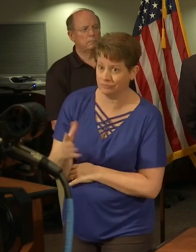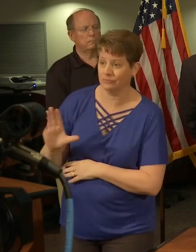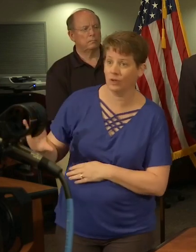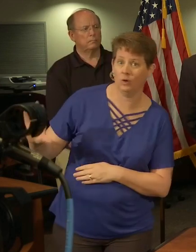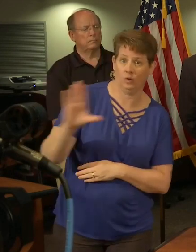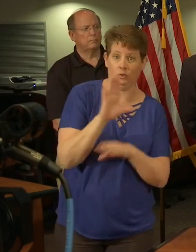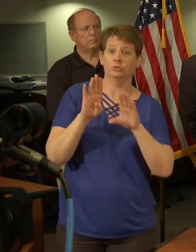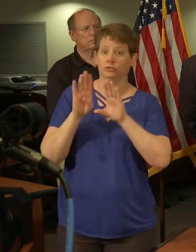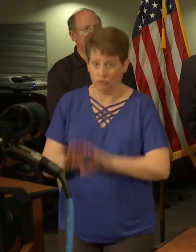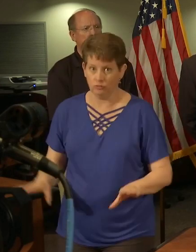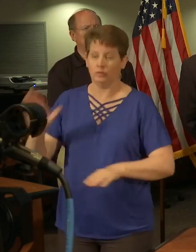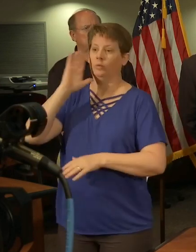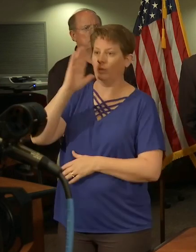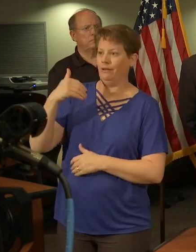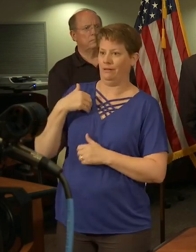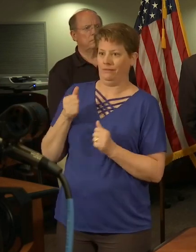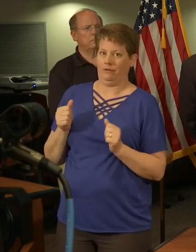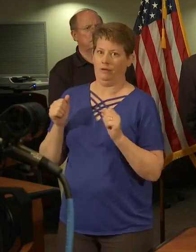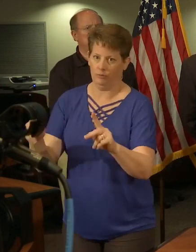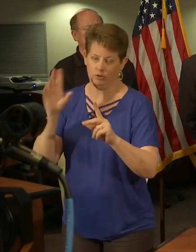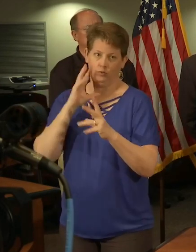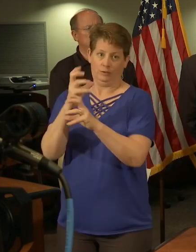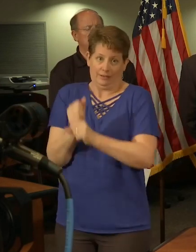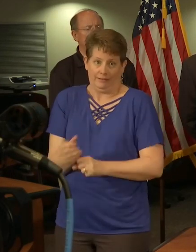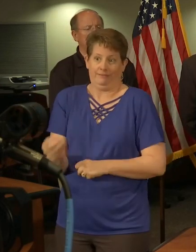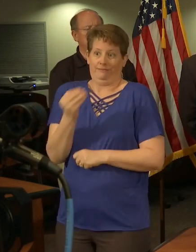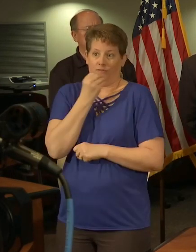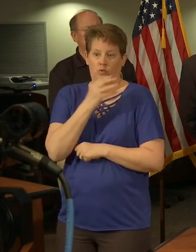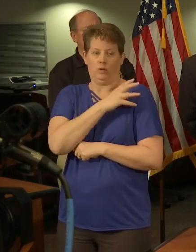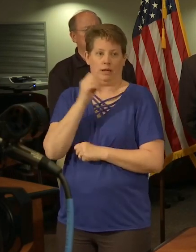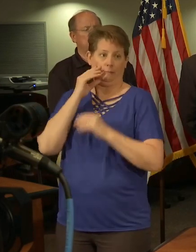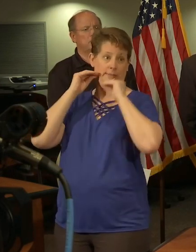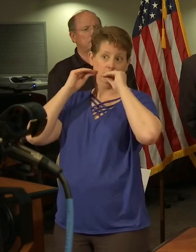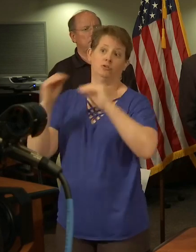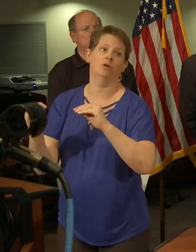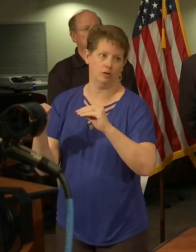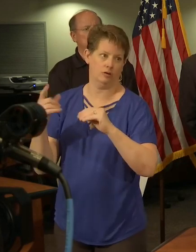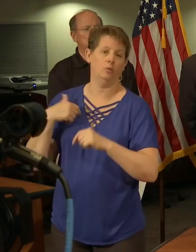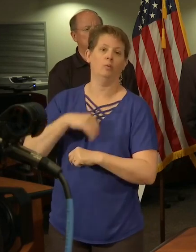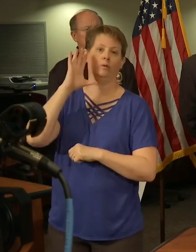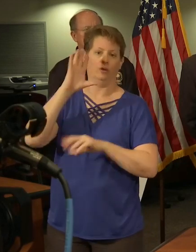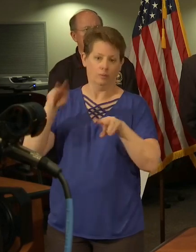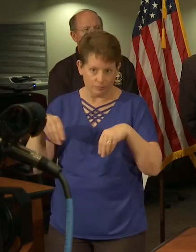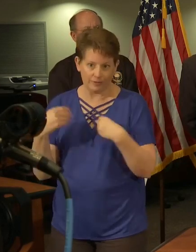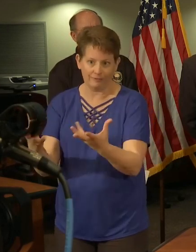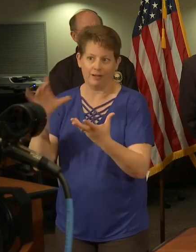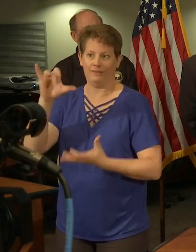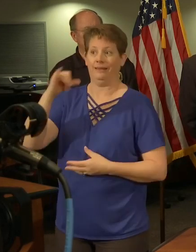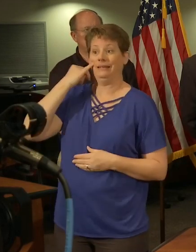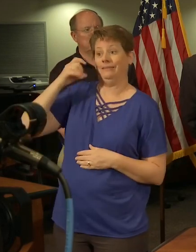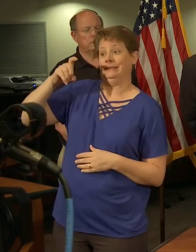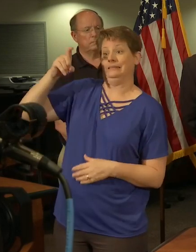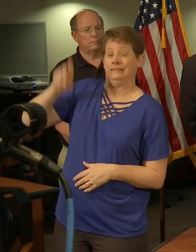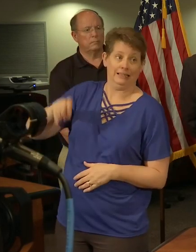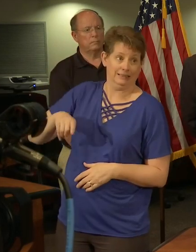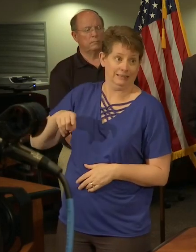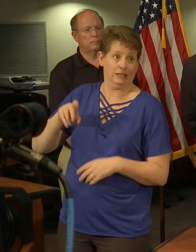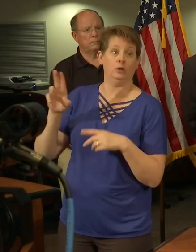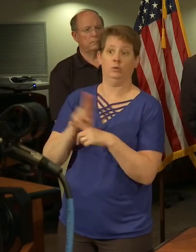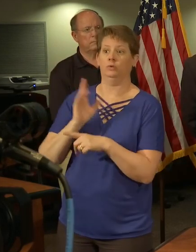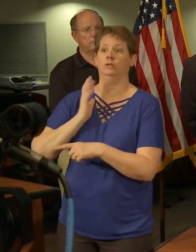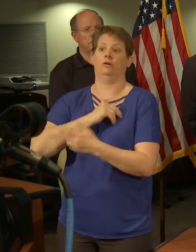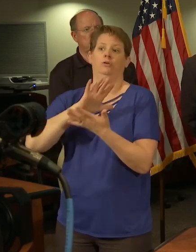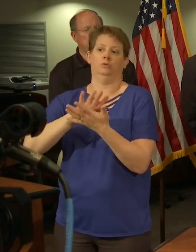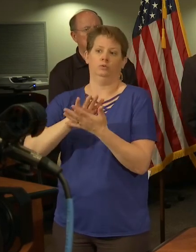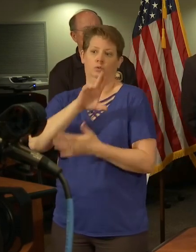children will have an opportunity to be fed and to get instruction, and we will be delivering that if necessarily necessary using our